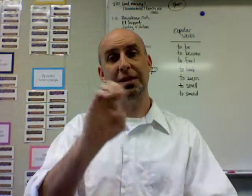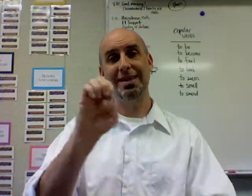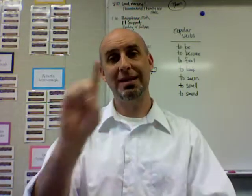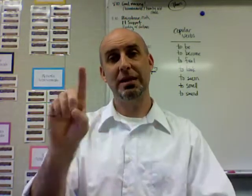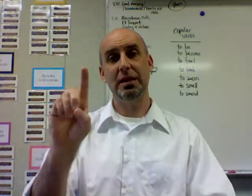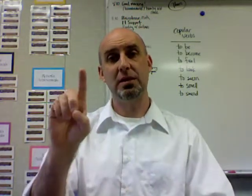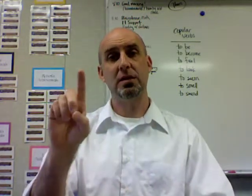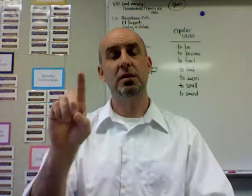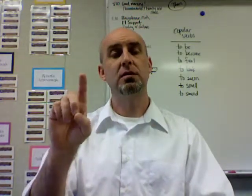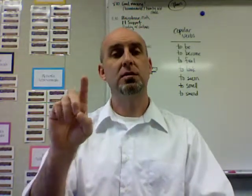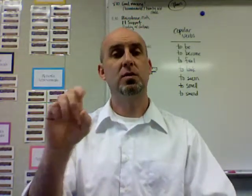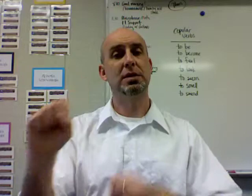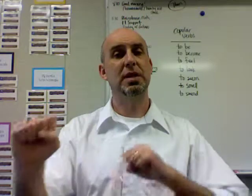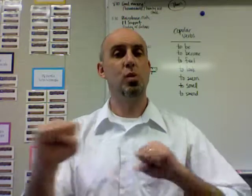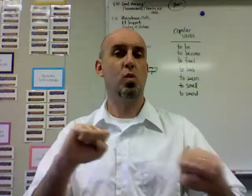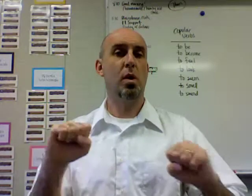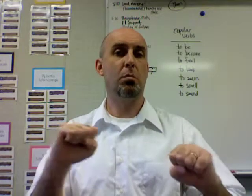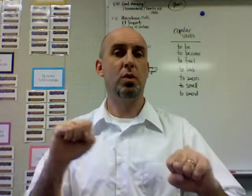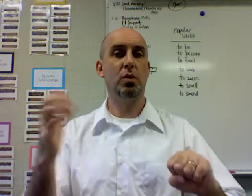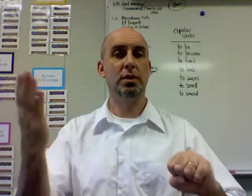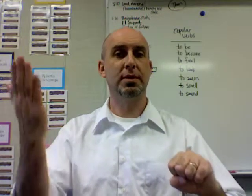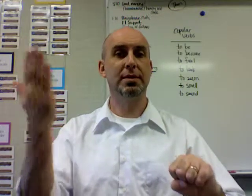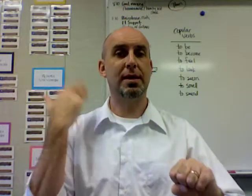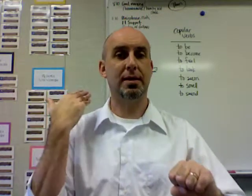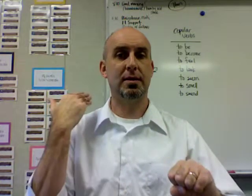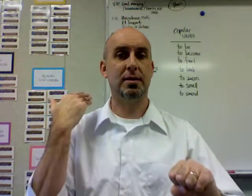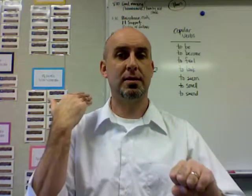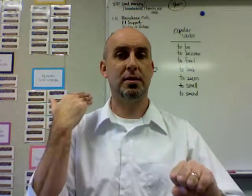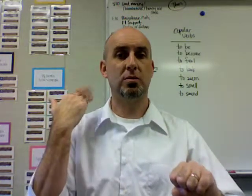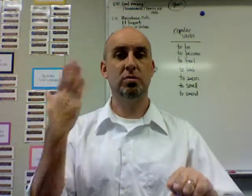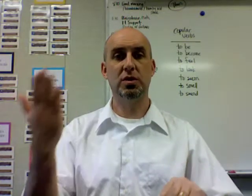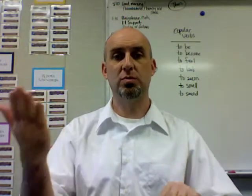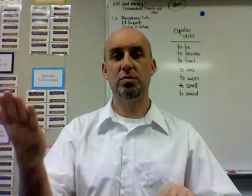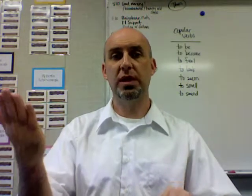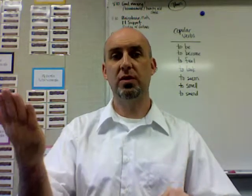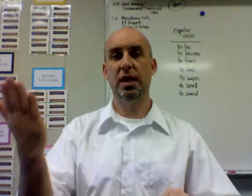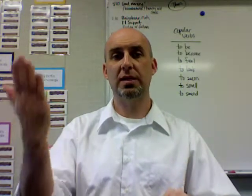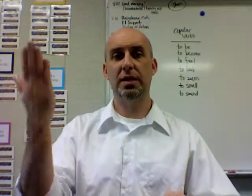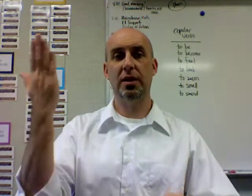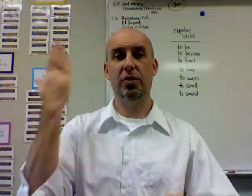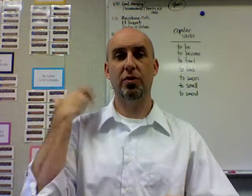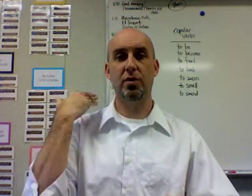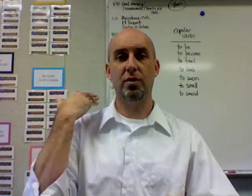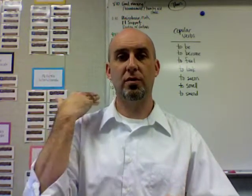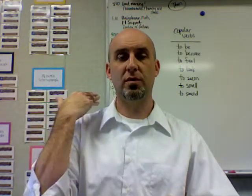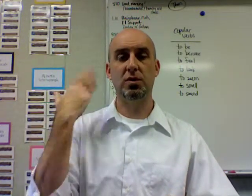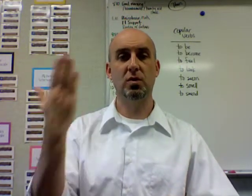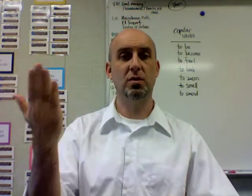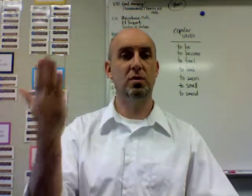ed. So we're going to sign rumbled. You just take your hand and kind of throw it over your shoulder.